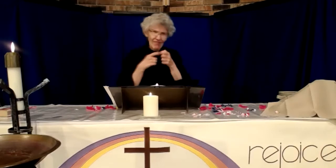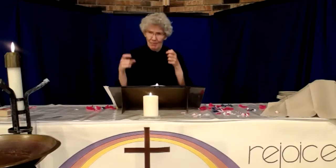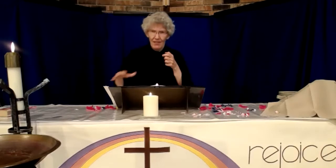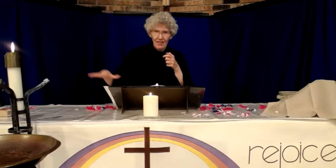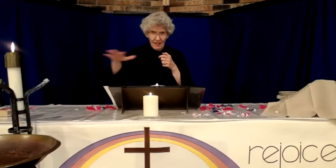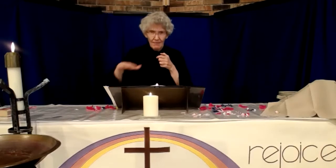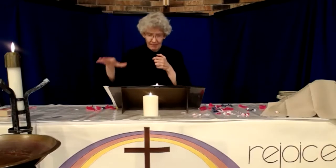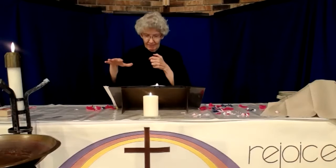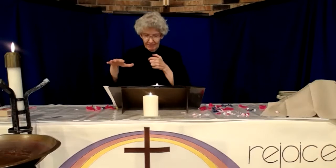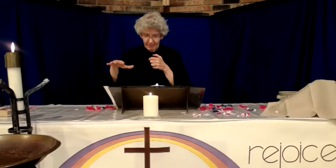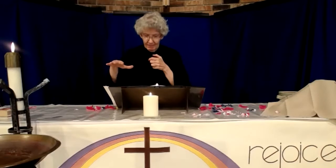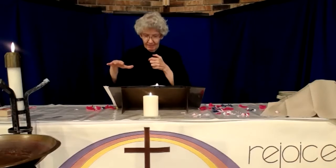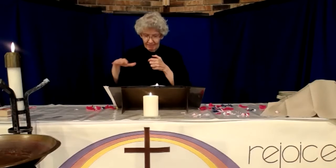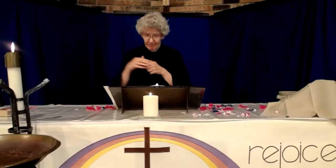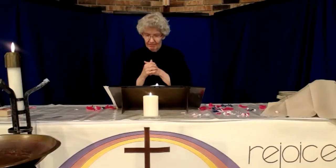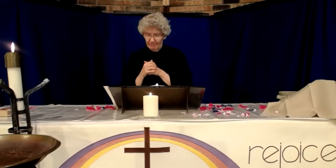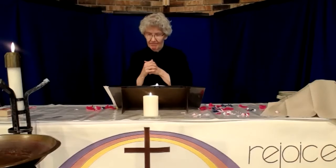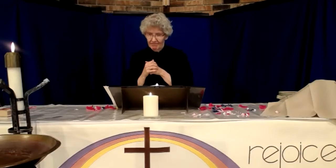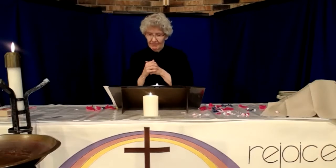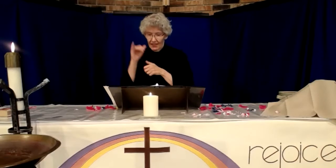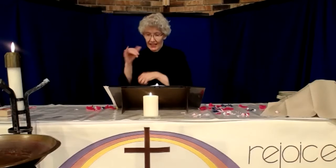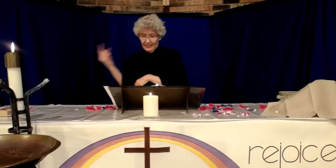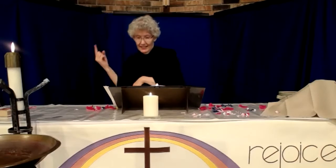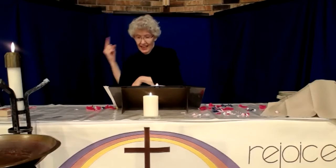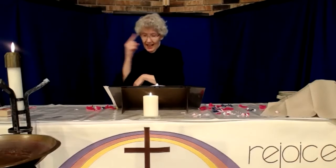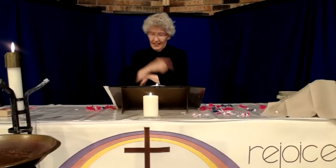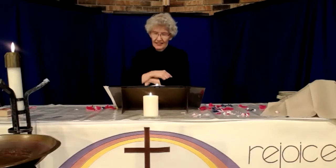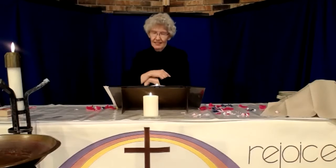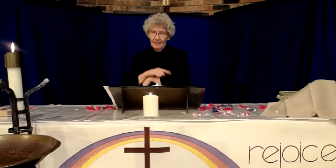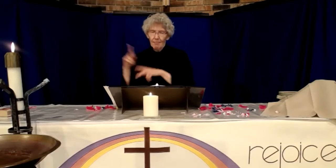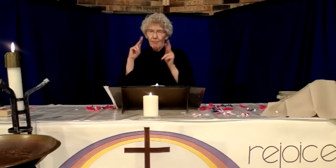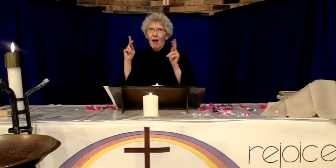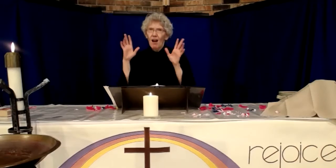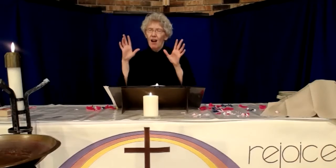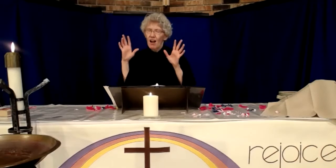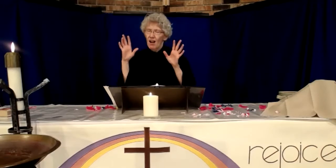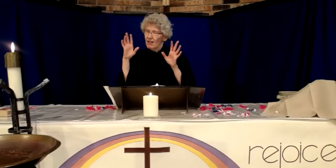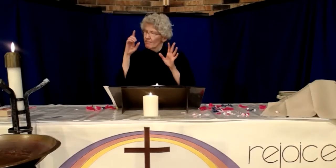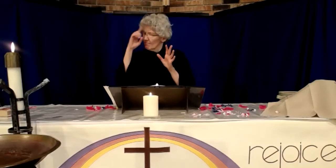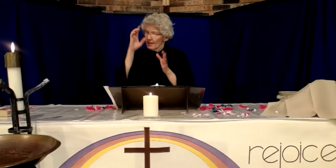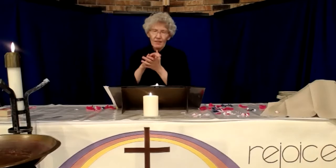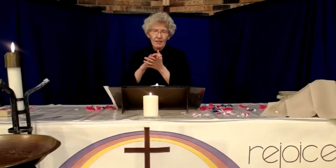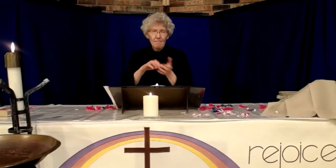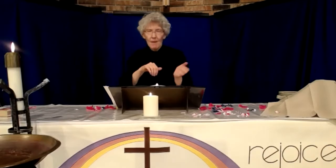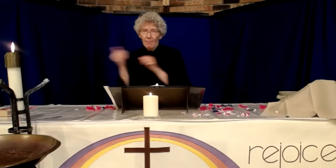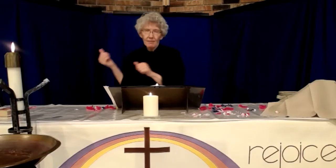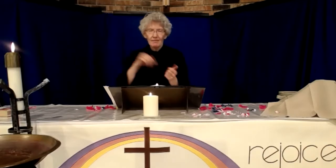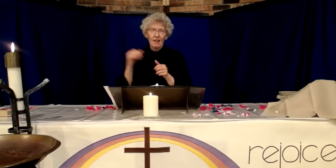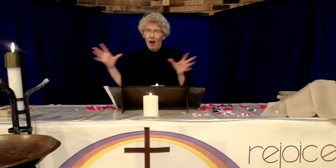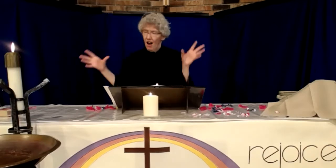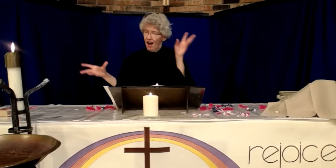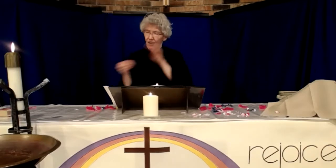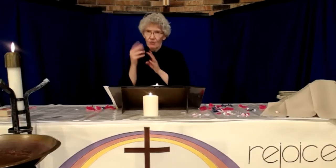to all these evil people. On that day,